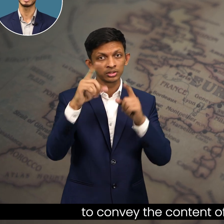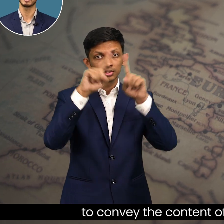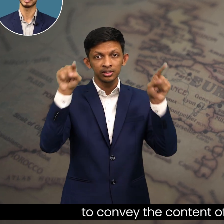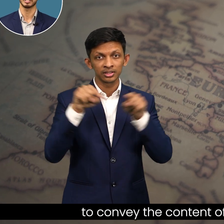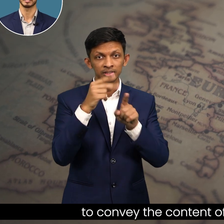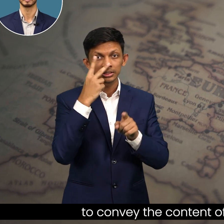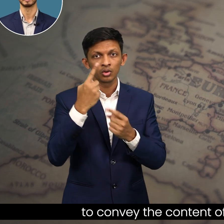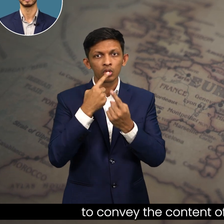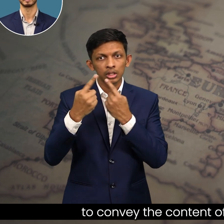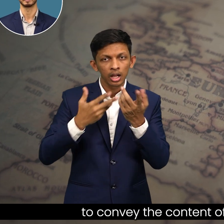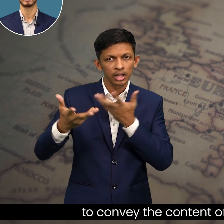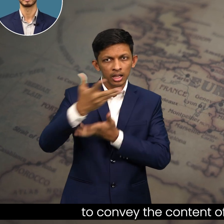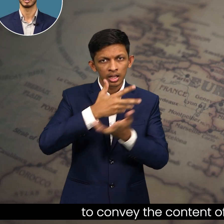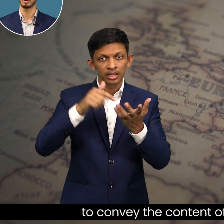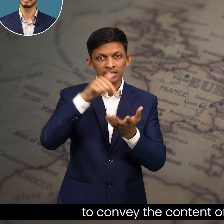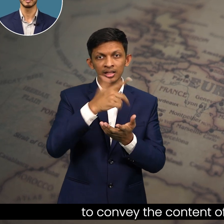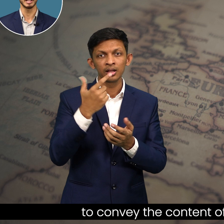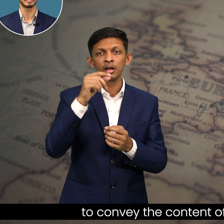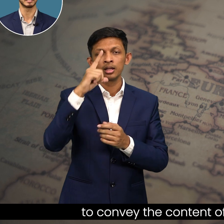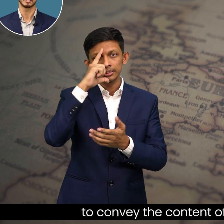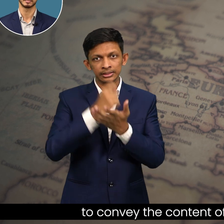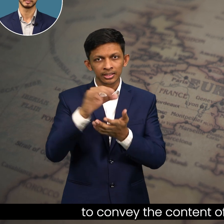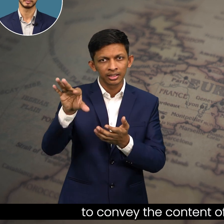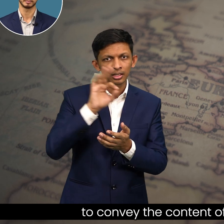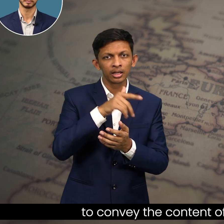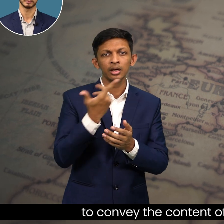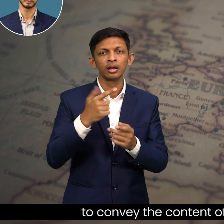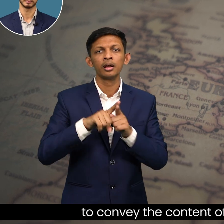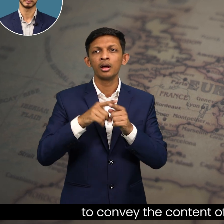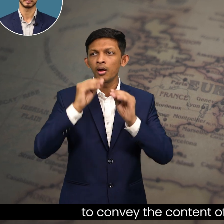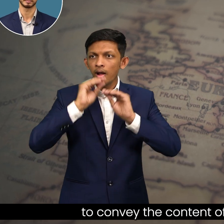the Declaration of Rights.